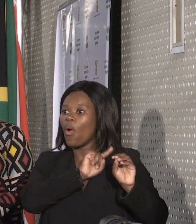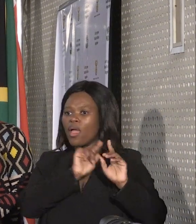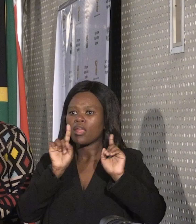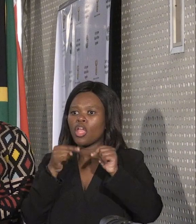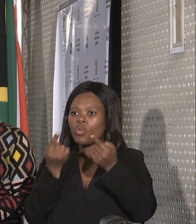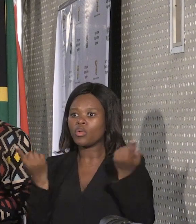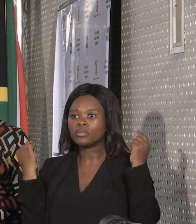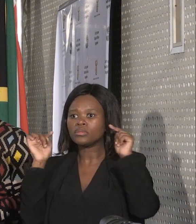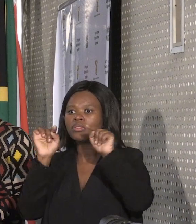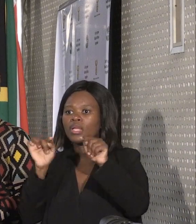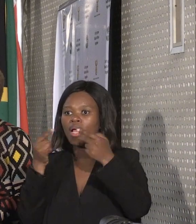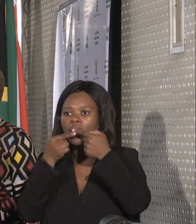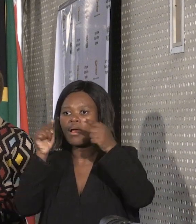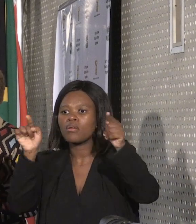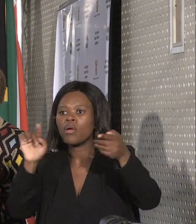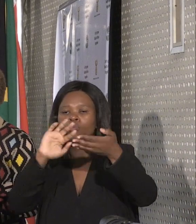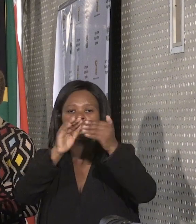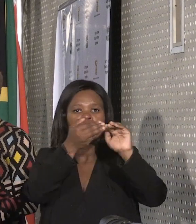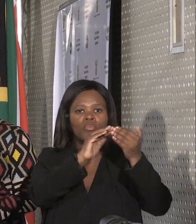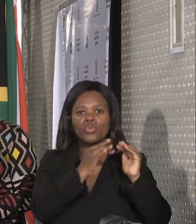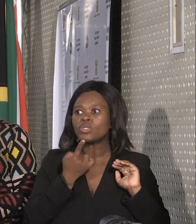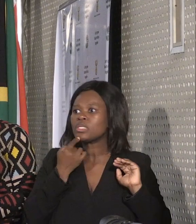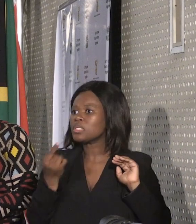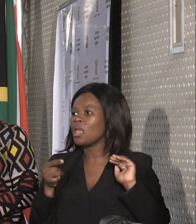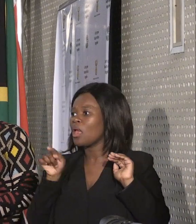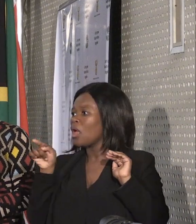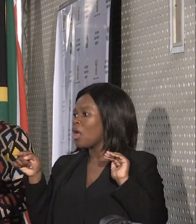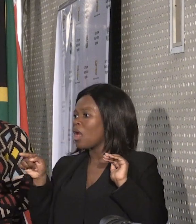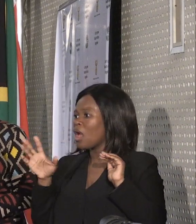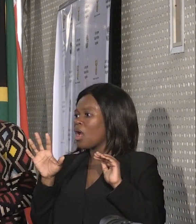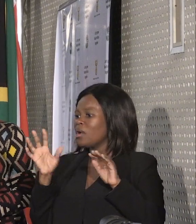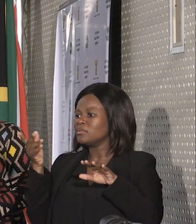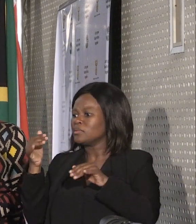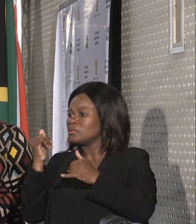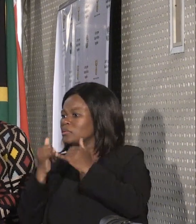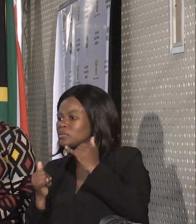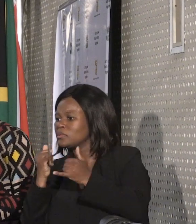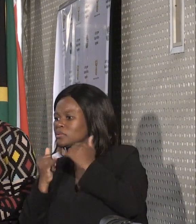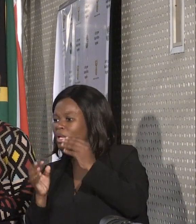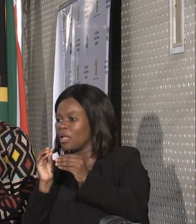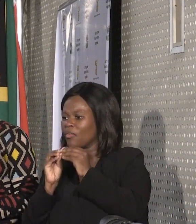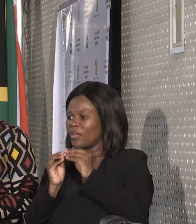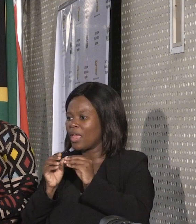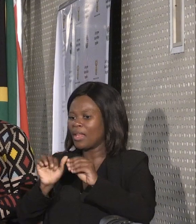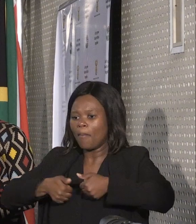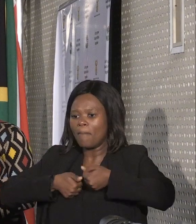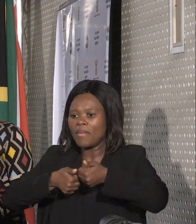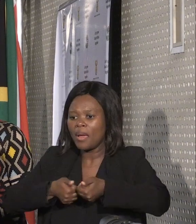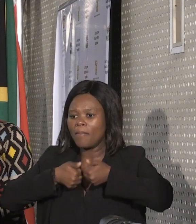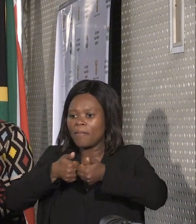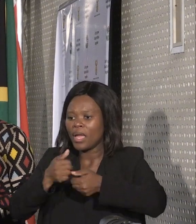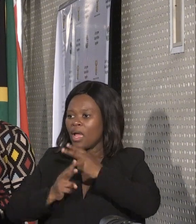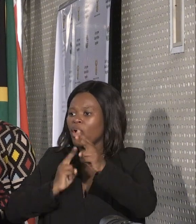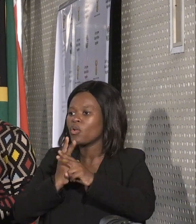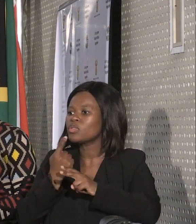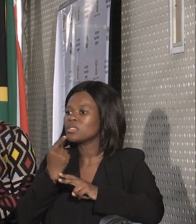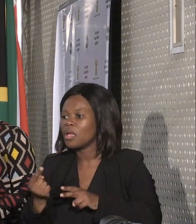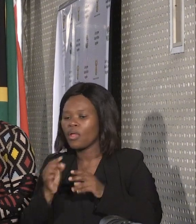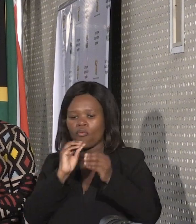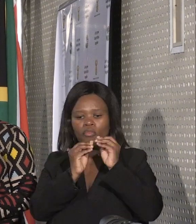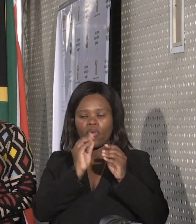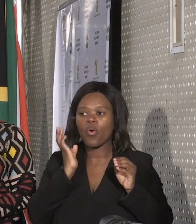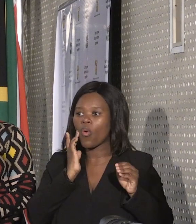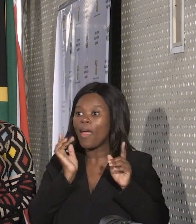la sizotshena abantu into engekho right siphinde siloku sibuya futhi sizokhuluma. Size la ngoba